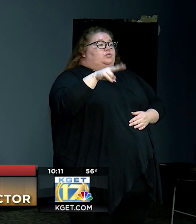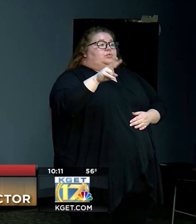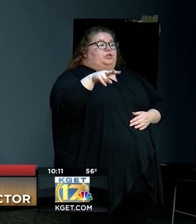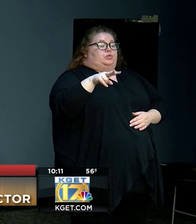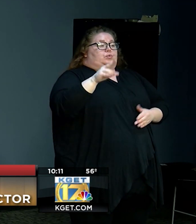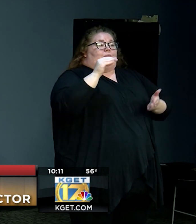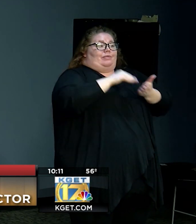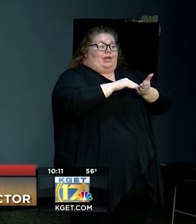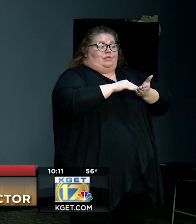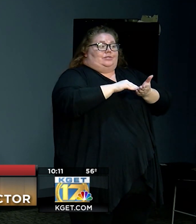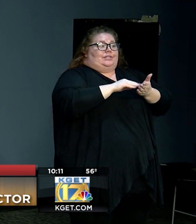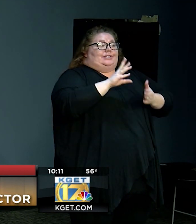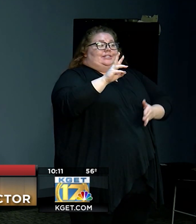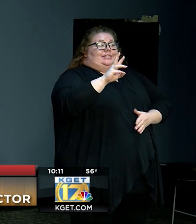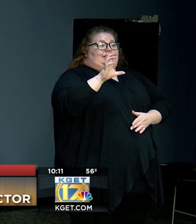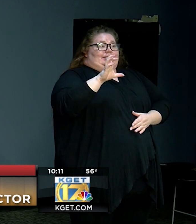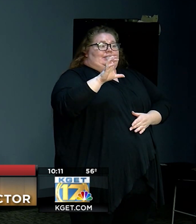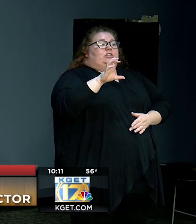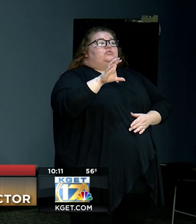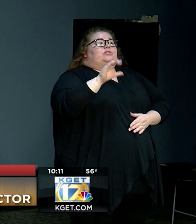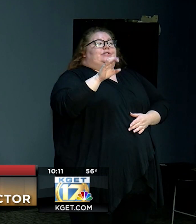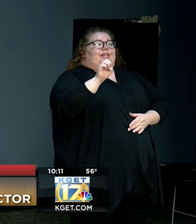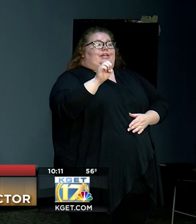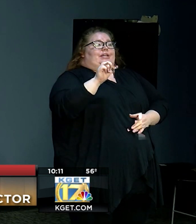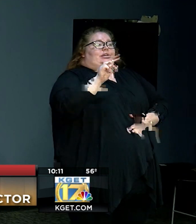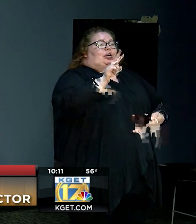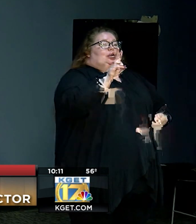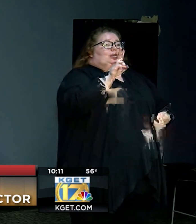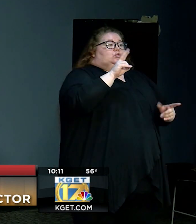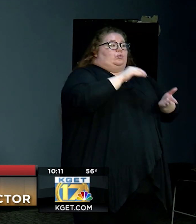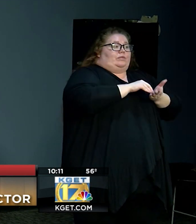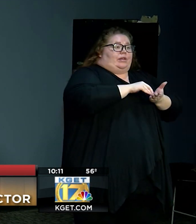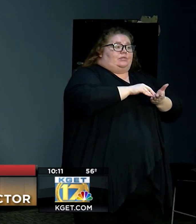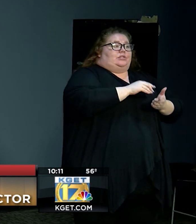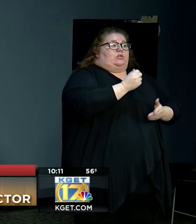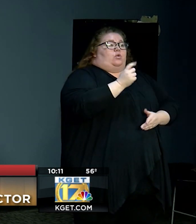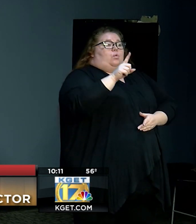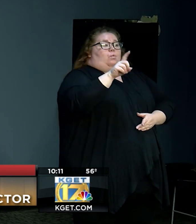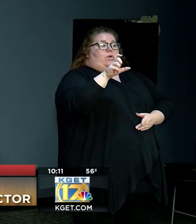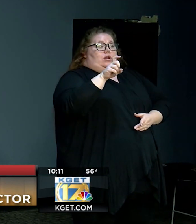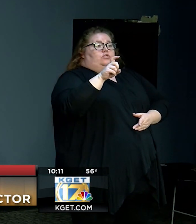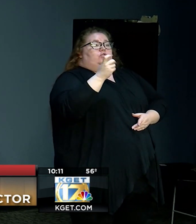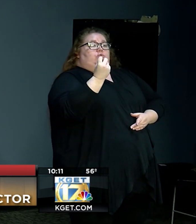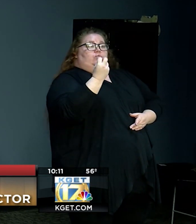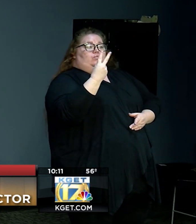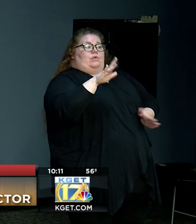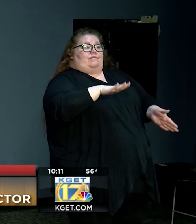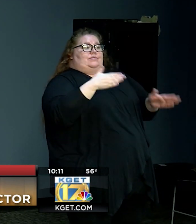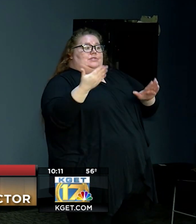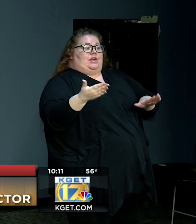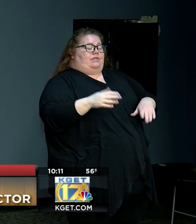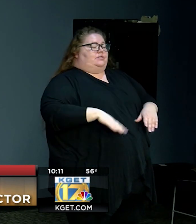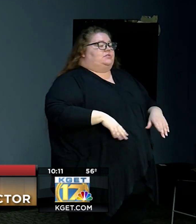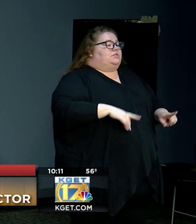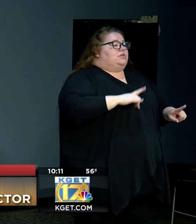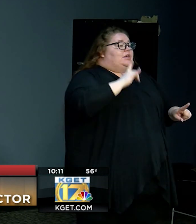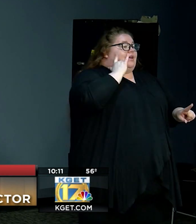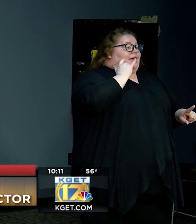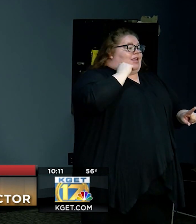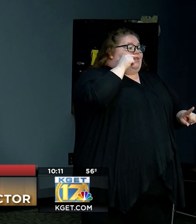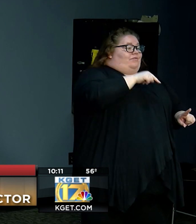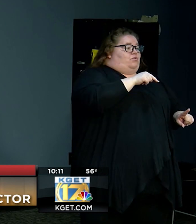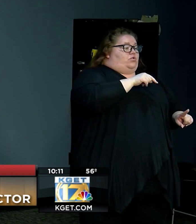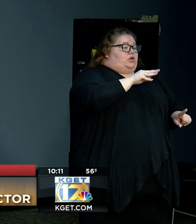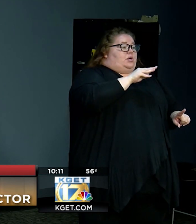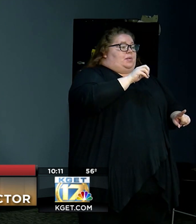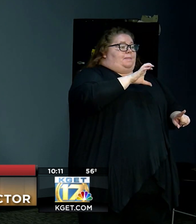122,653 cases, and there were 2,112 deaths. In California, as of March 27th at 2